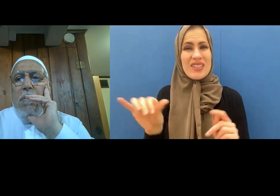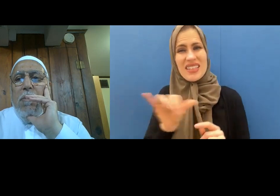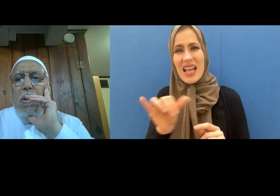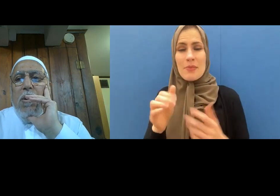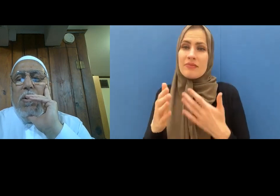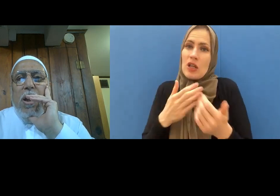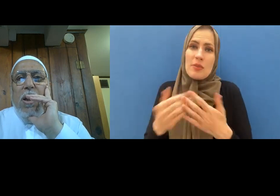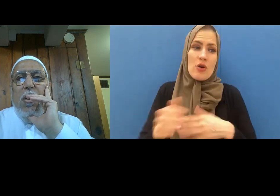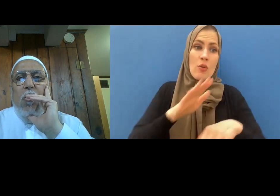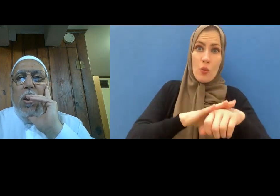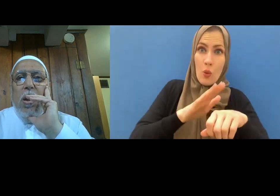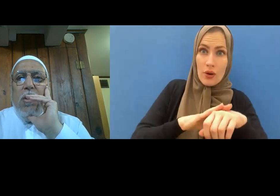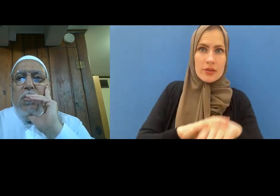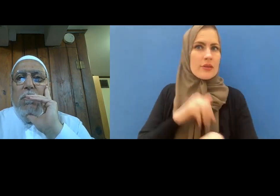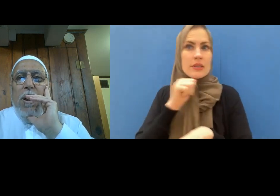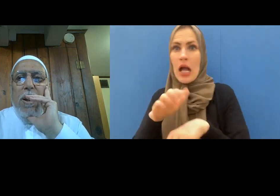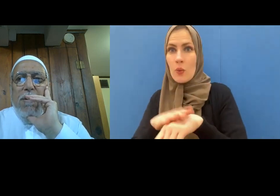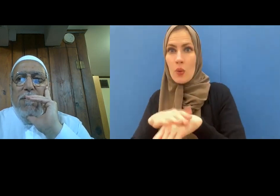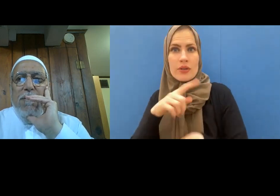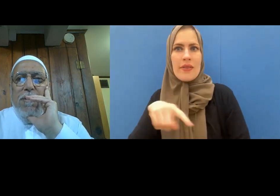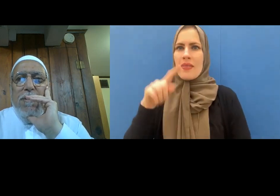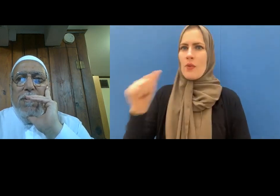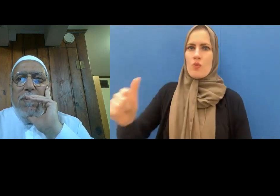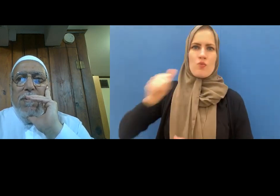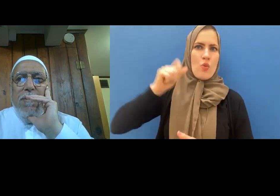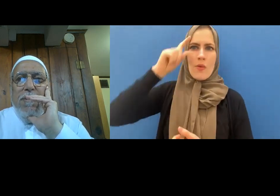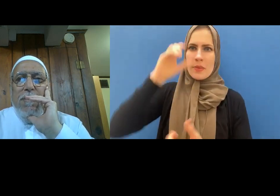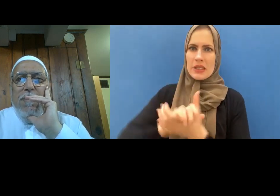them, they will not believe.